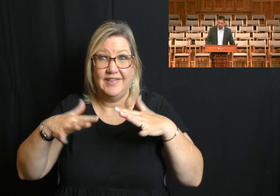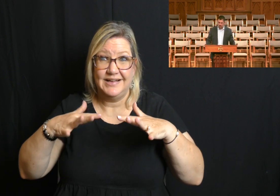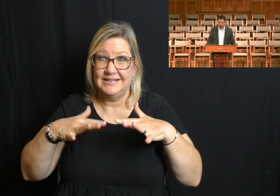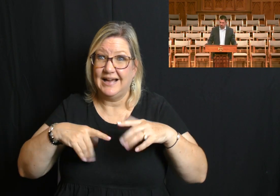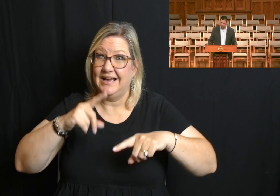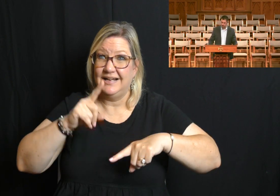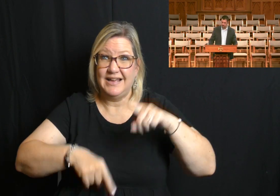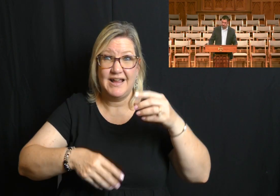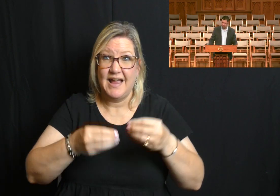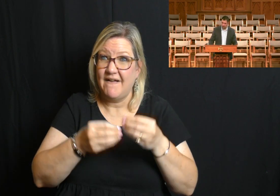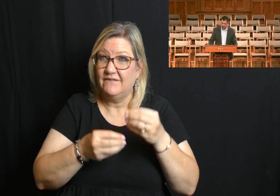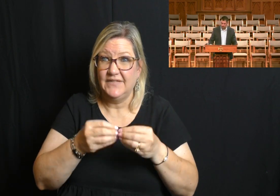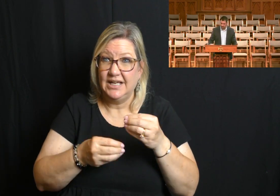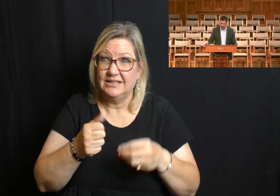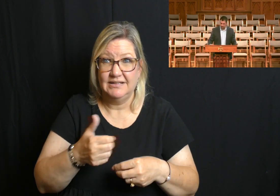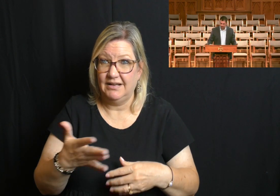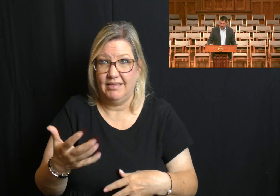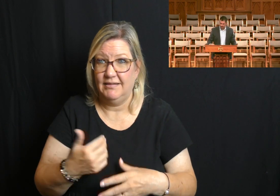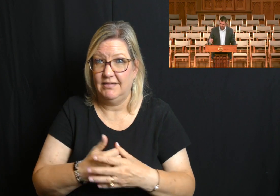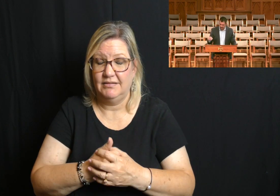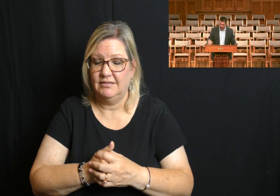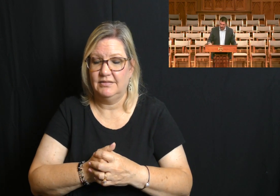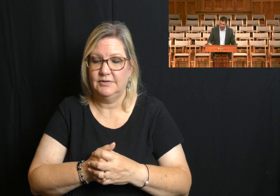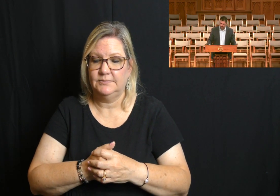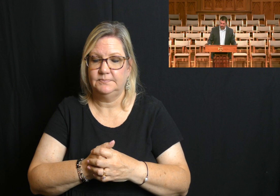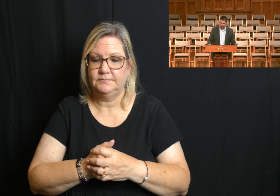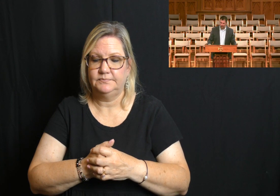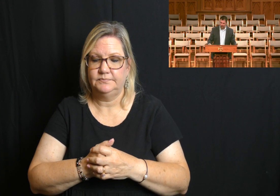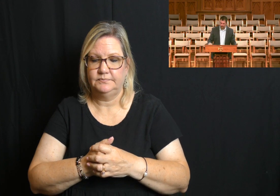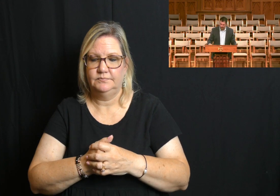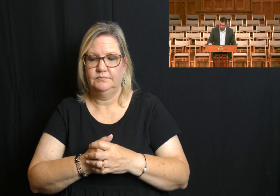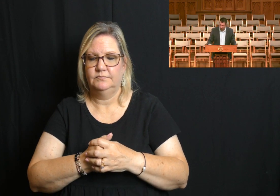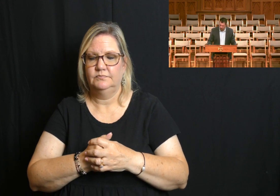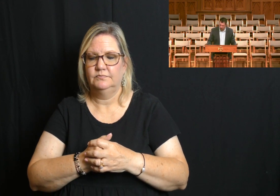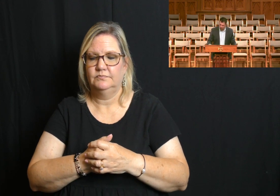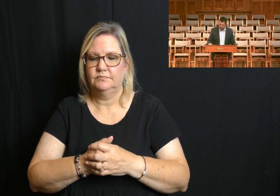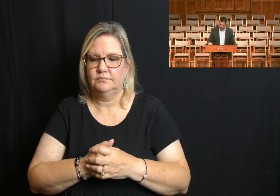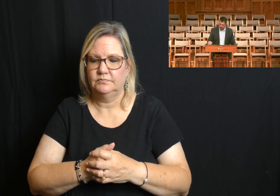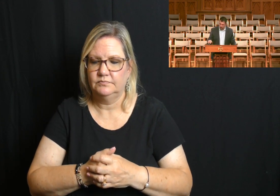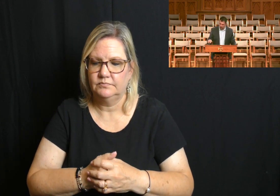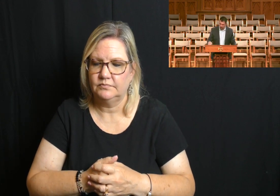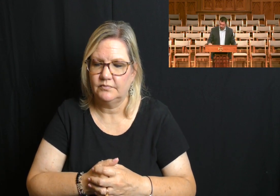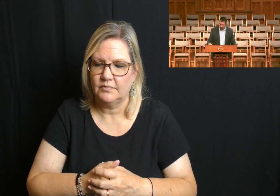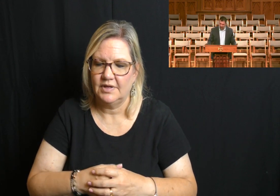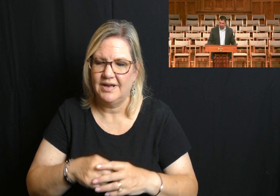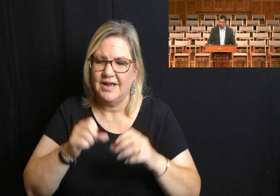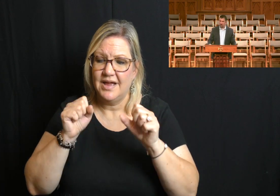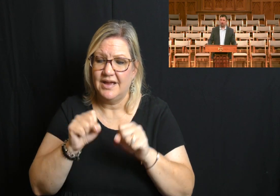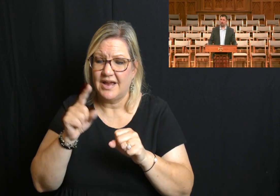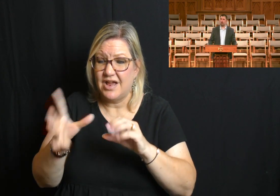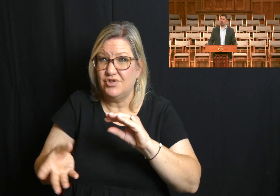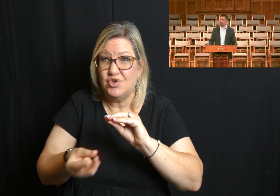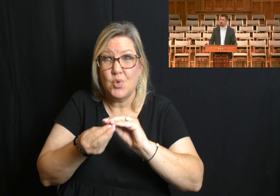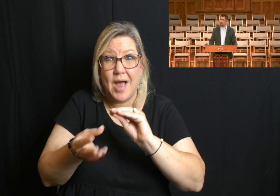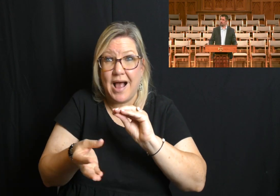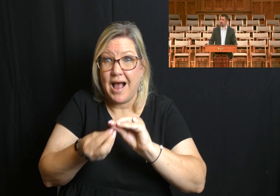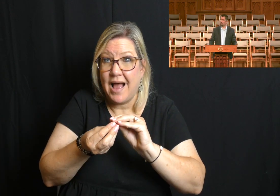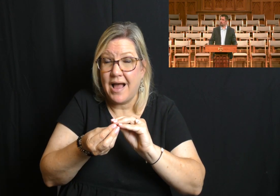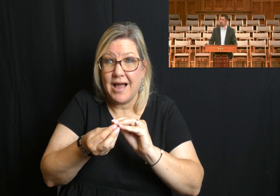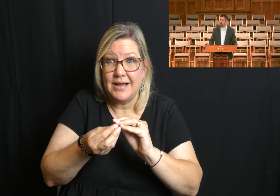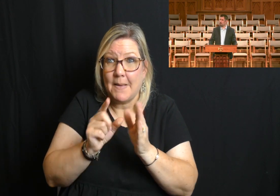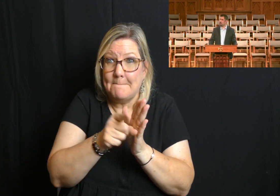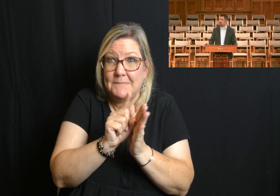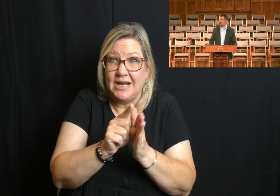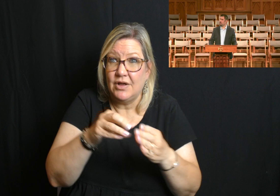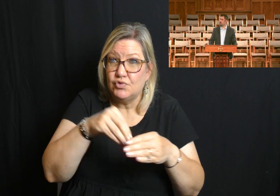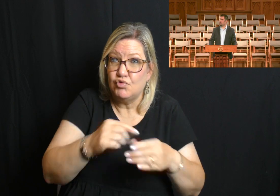Bible in Matthew 6, 27 says, can you add a single moment to your lifespan by worrying?